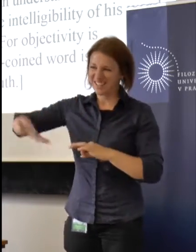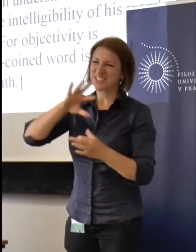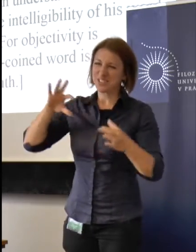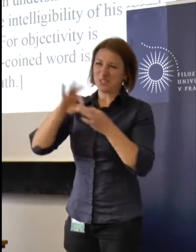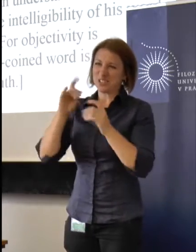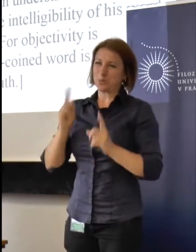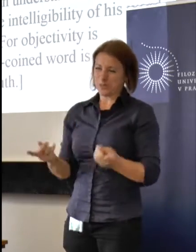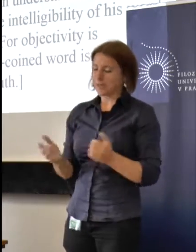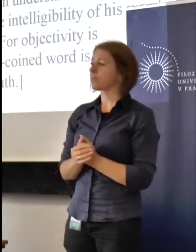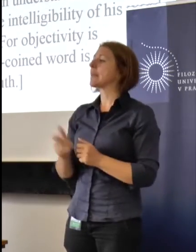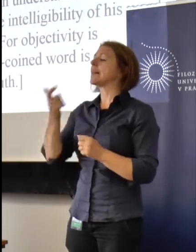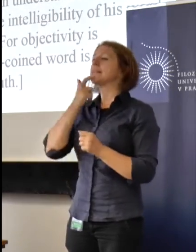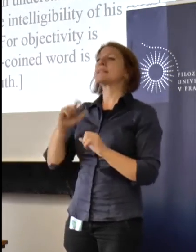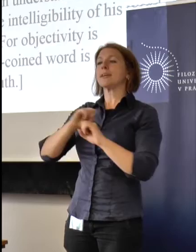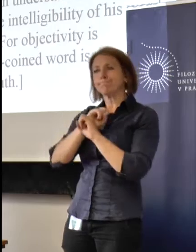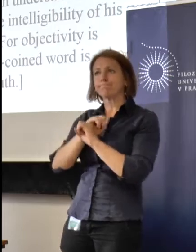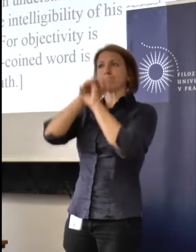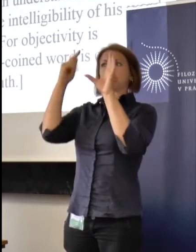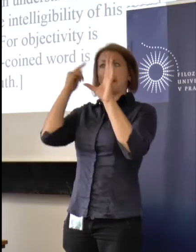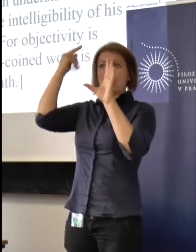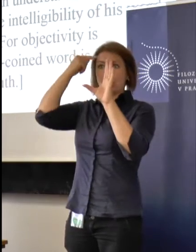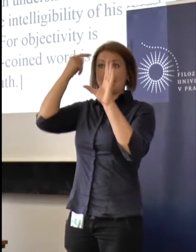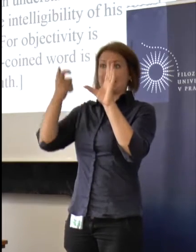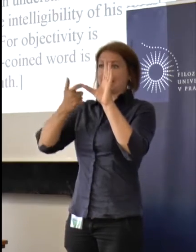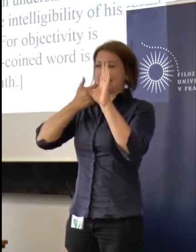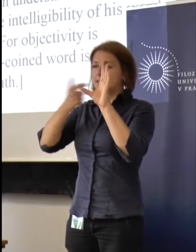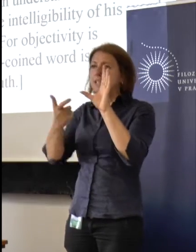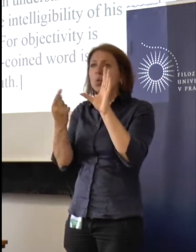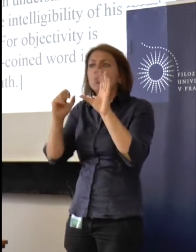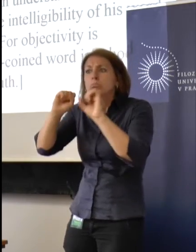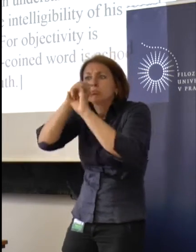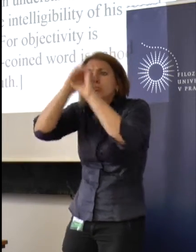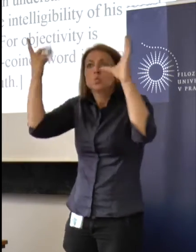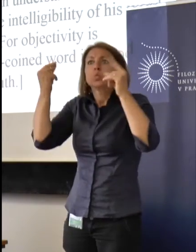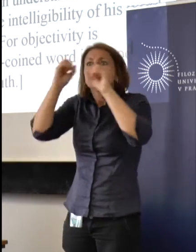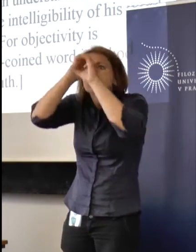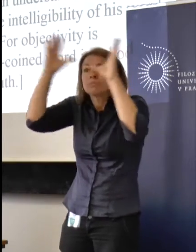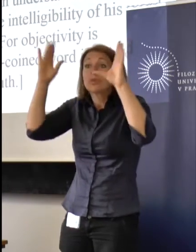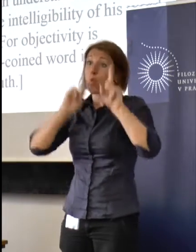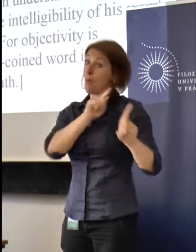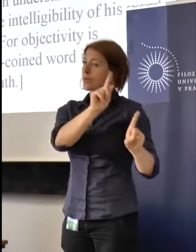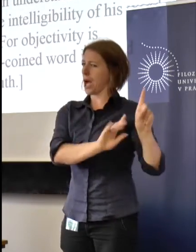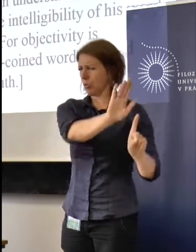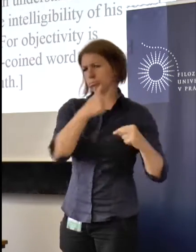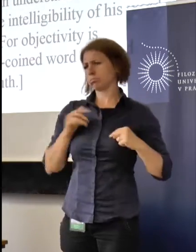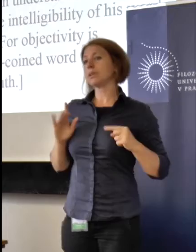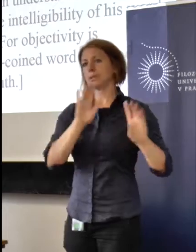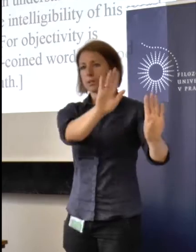thought is, as Humboldt says, in appearance, language develops only socially. Socially,